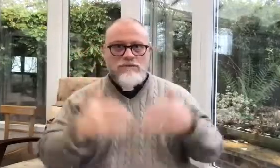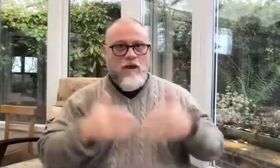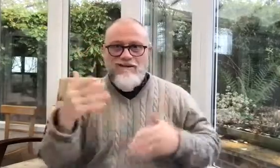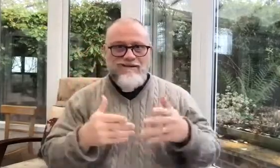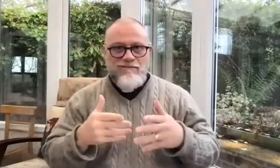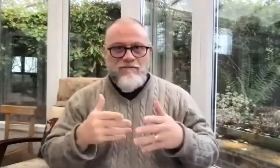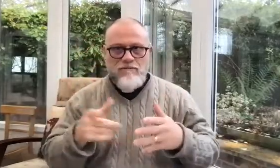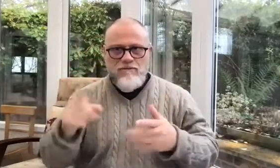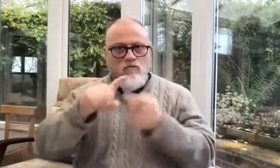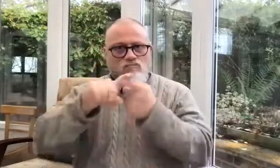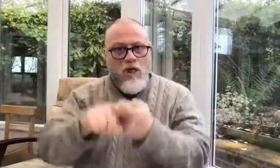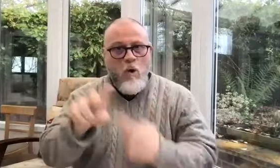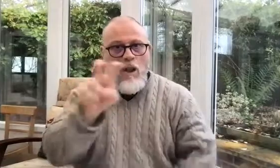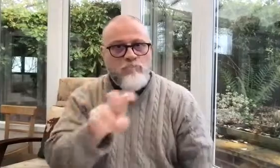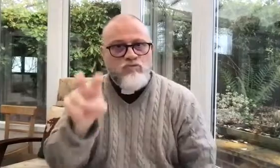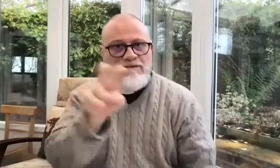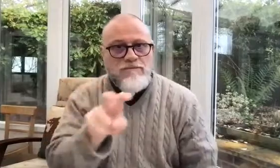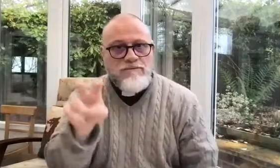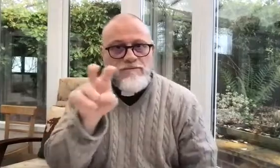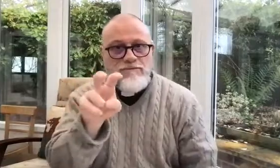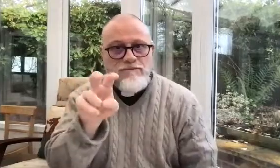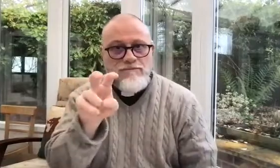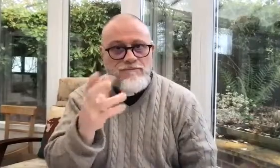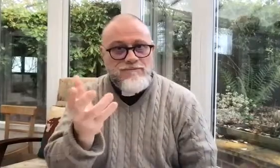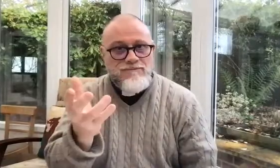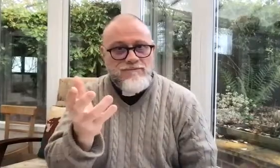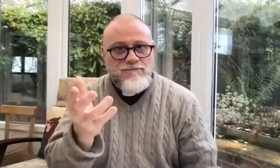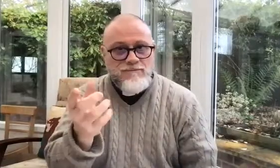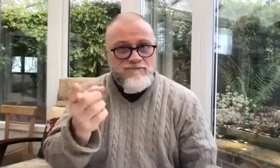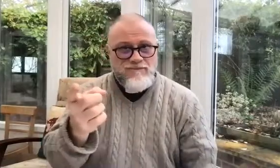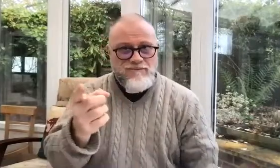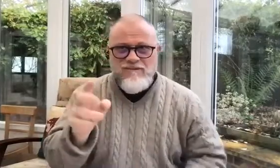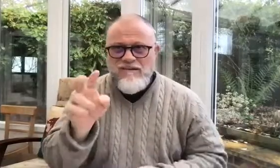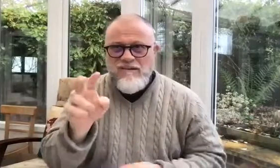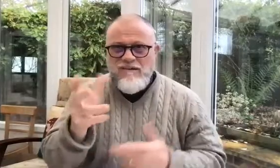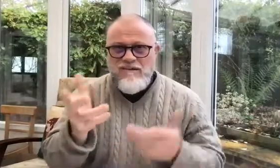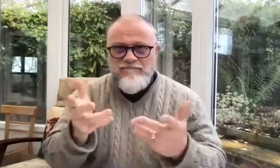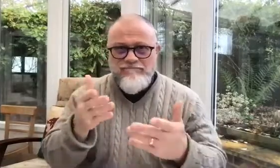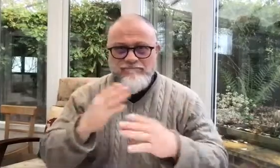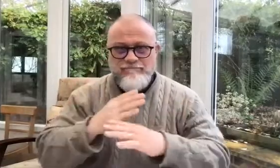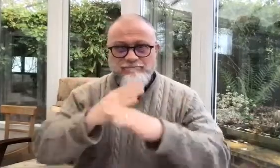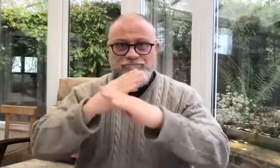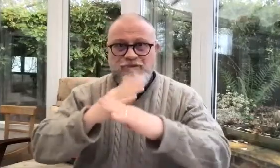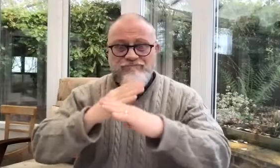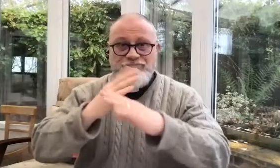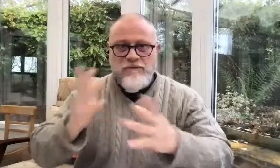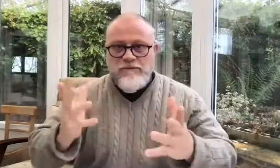Whether you're profoundly deaf or hard of hearing. Some people do not use sign language and some people do not